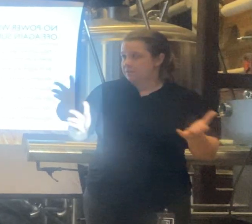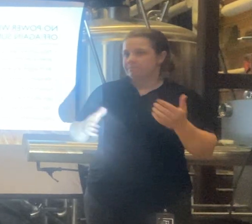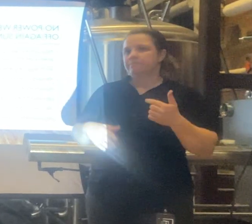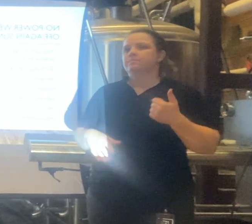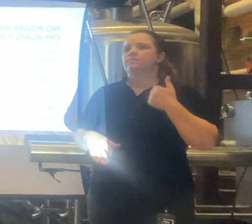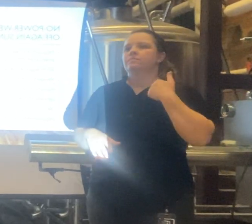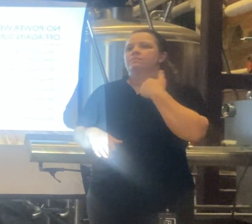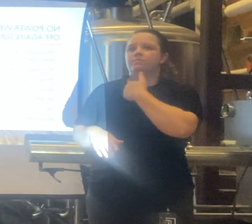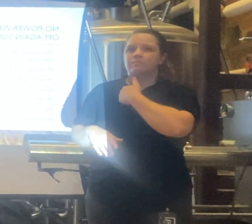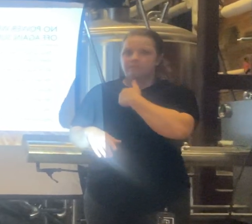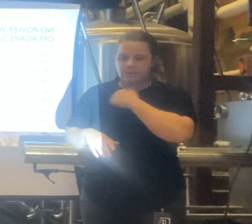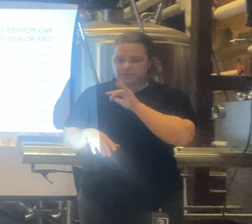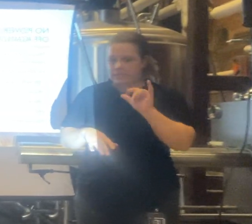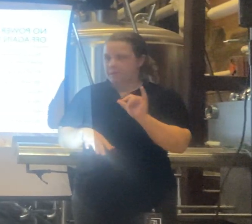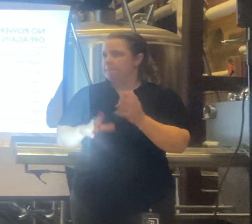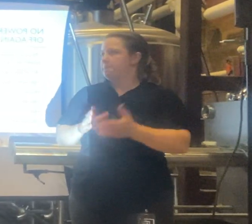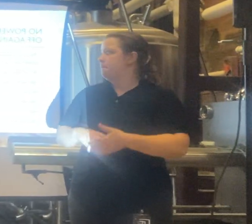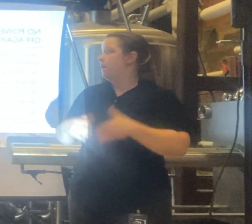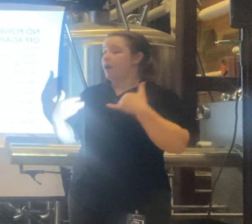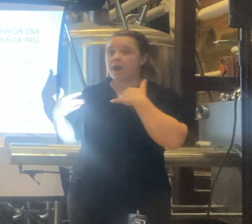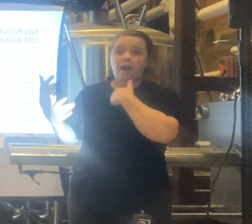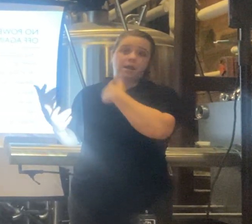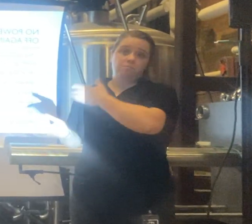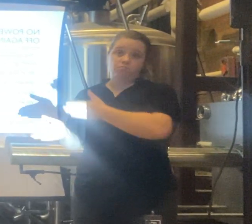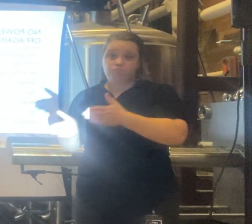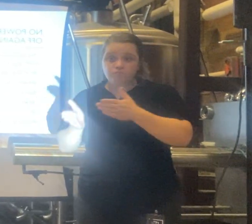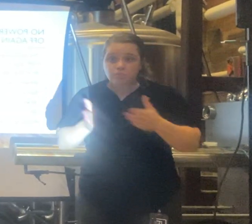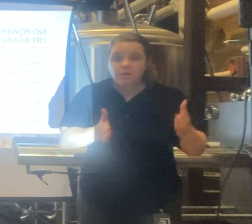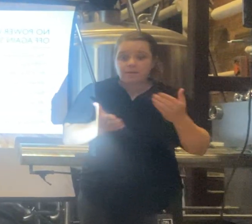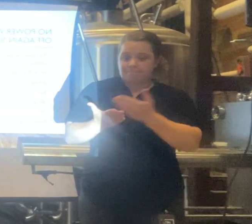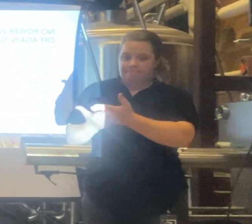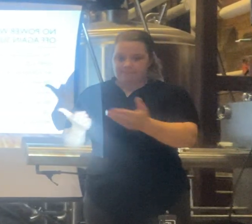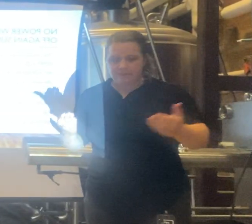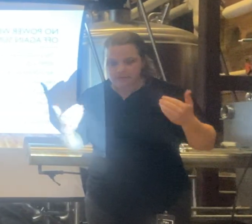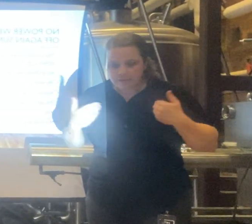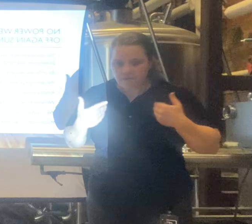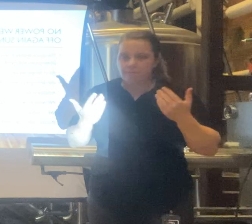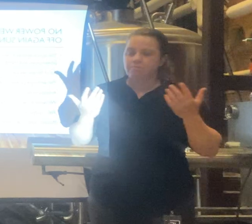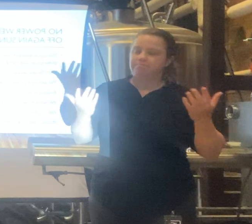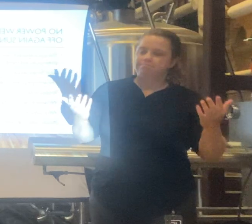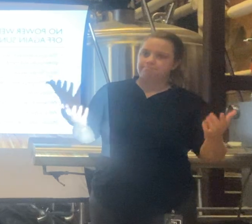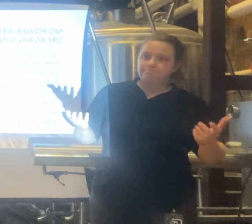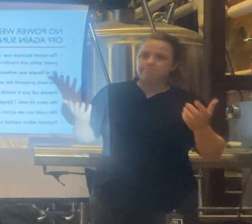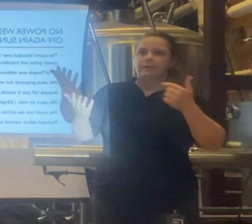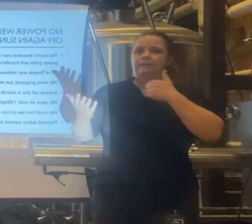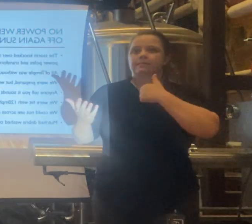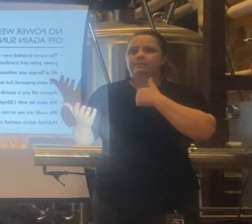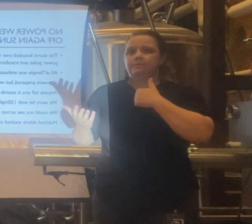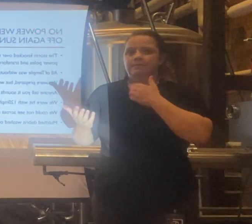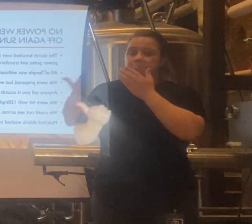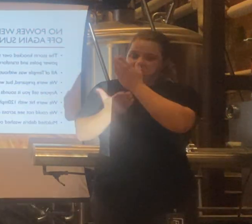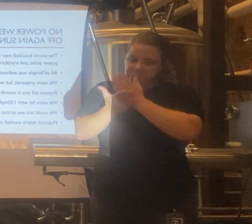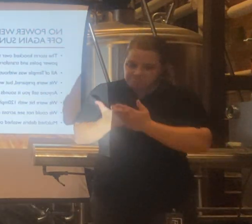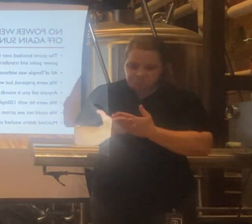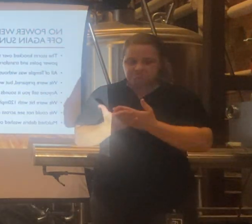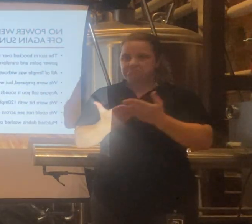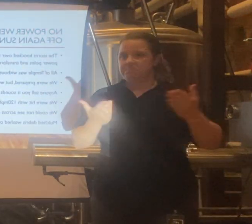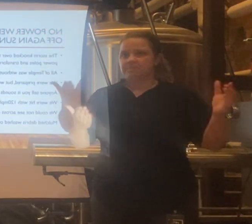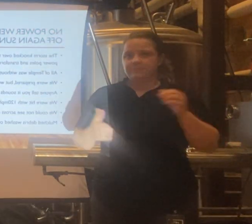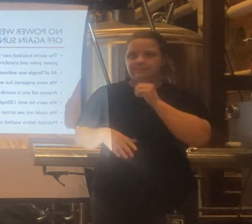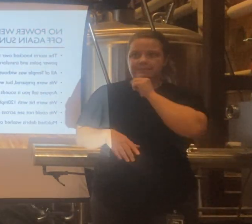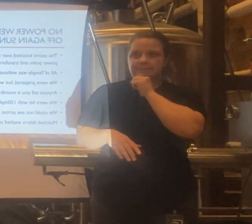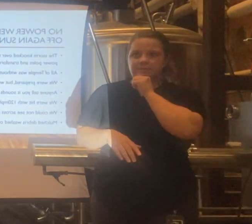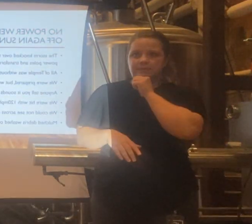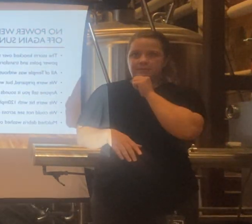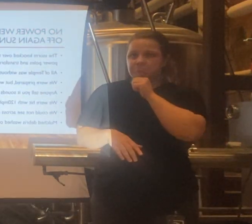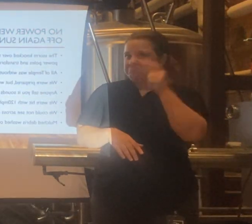things to the house. I had all the stuff, but it turns out there were some things I didn't think about. We were hit with 120